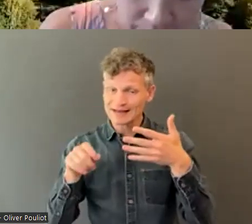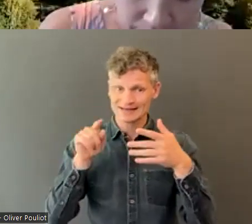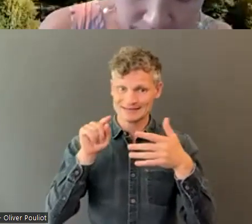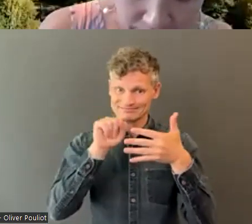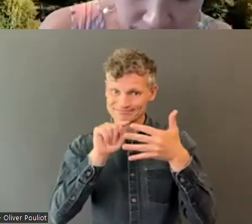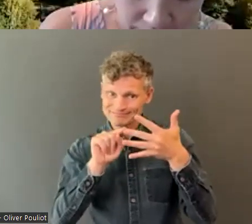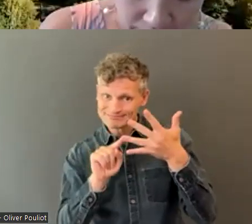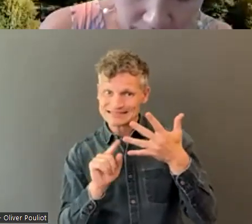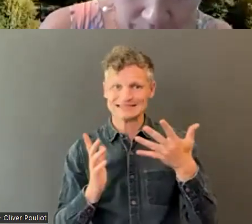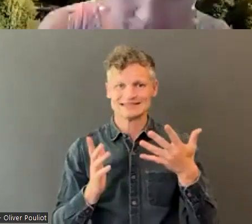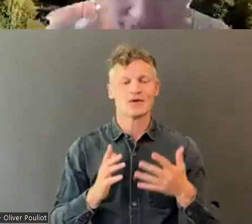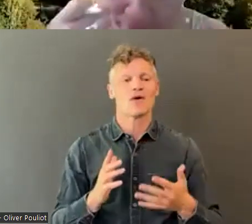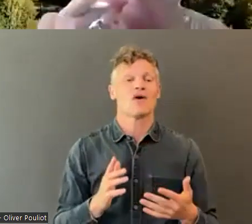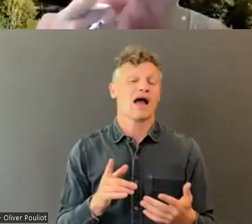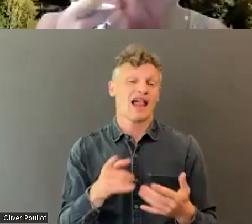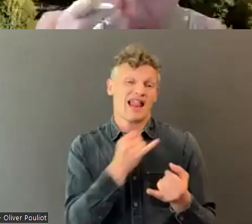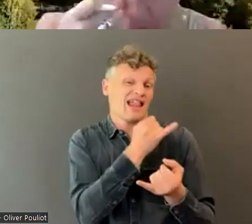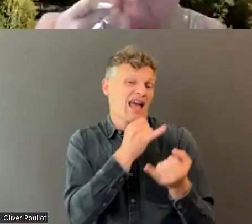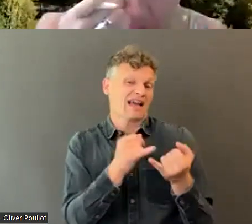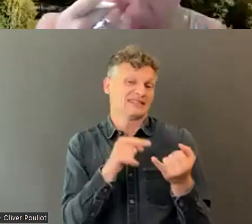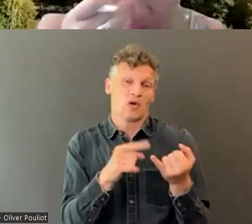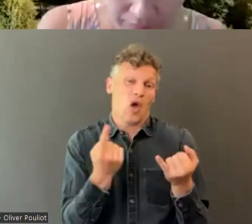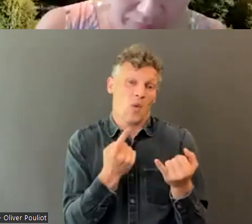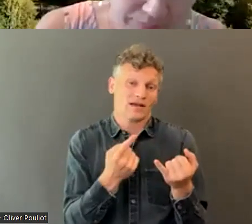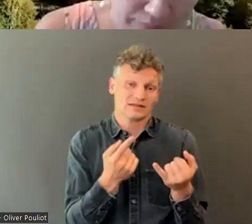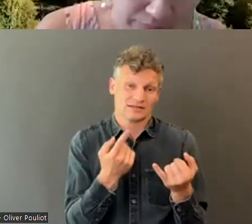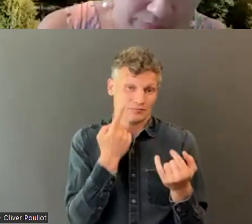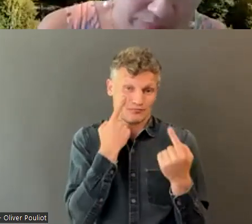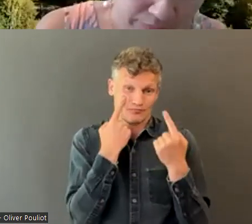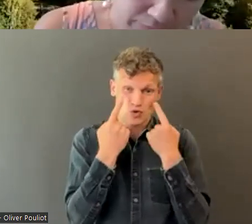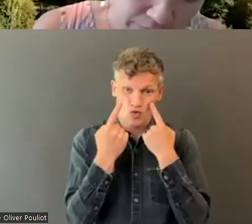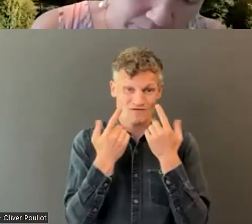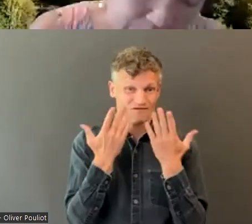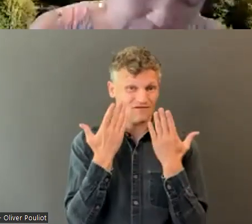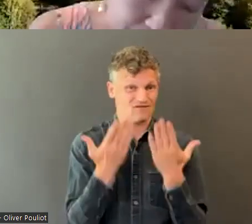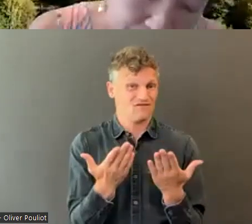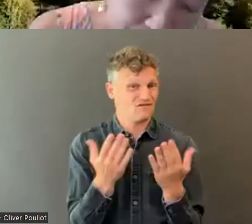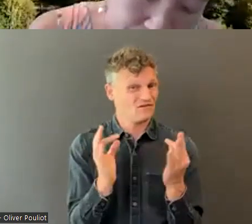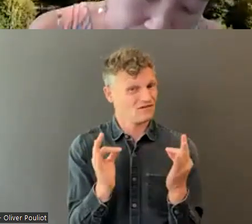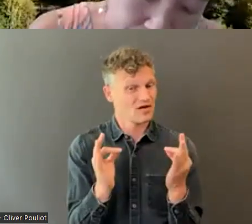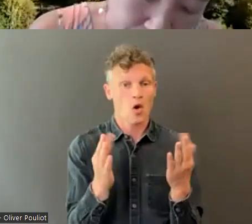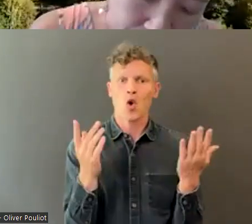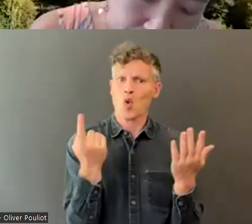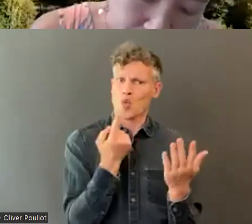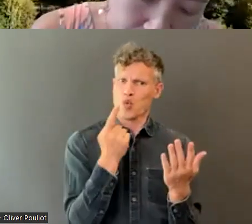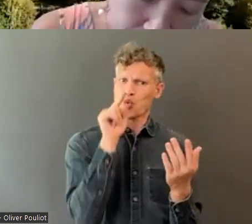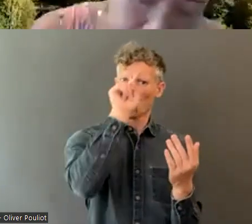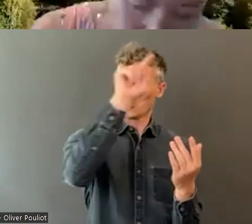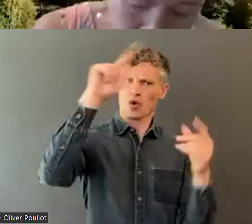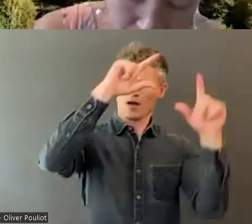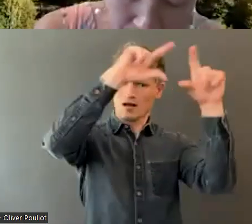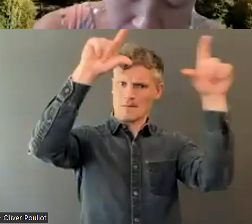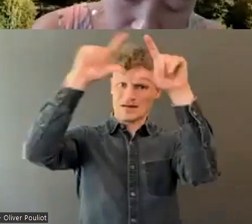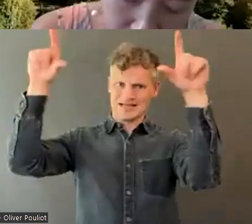finally, the proof of the pudding is always the business partners we work with. So for example, in GSK's case, if I use Andy as an